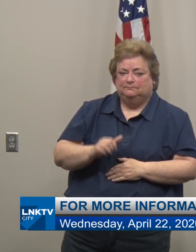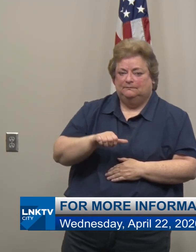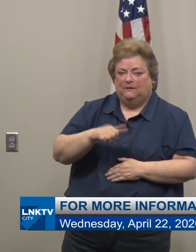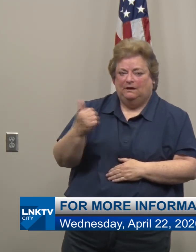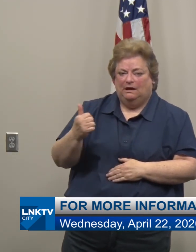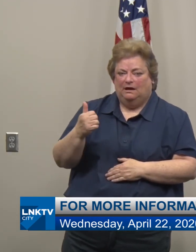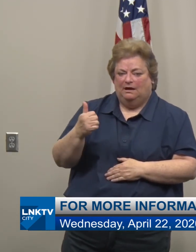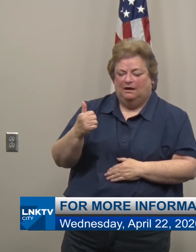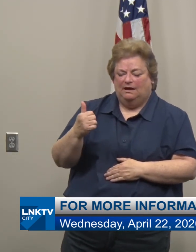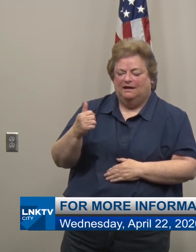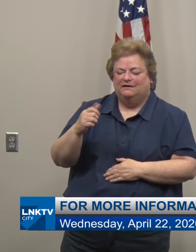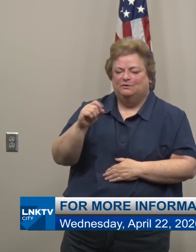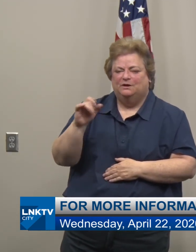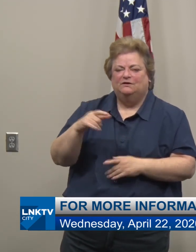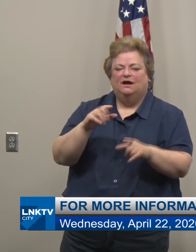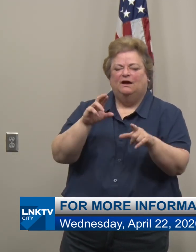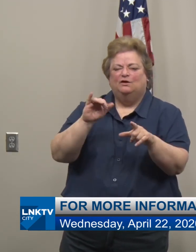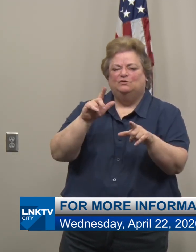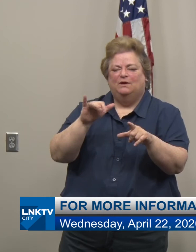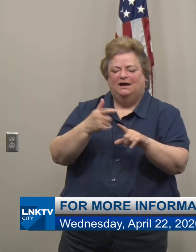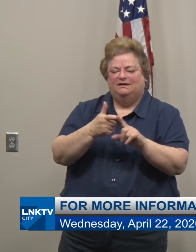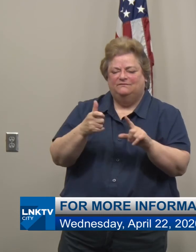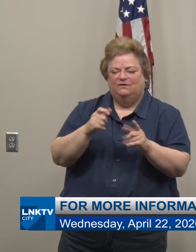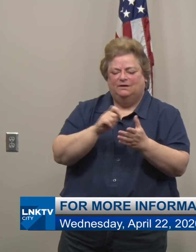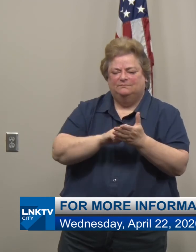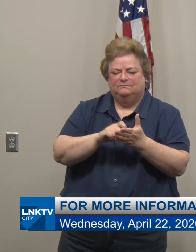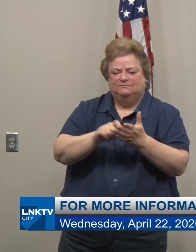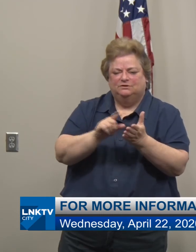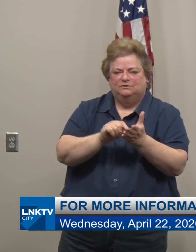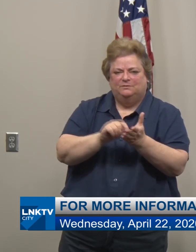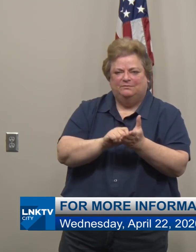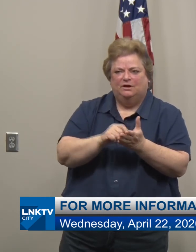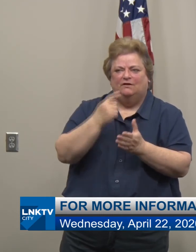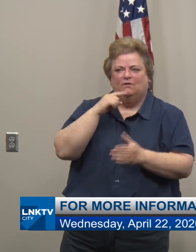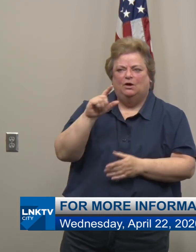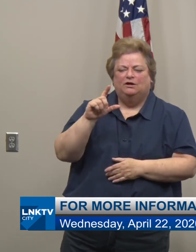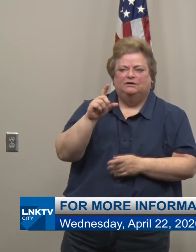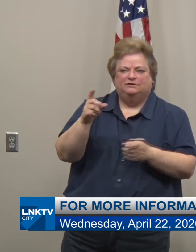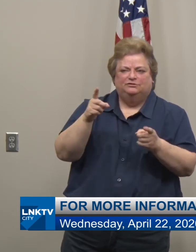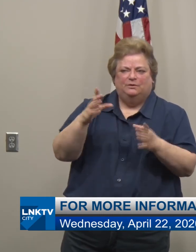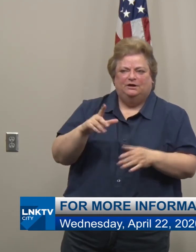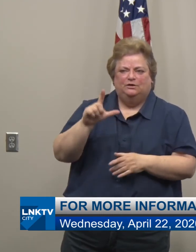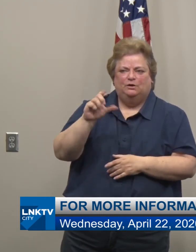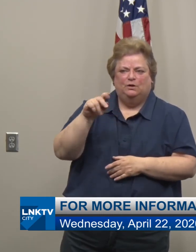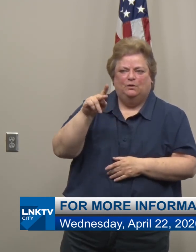Any other questions? Riley from the Journal Star for Director Lopez. Okay.